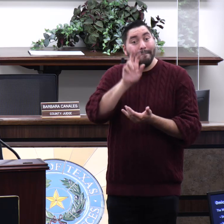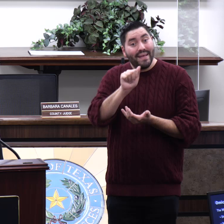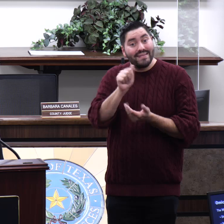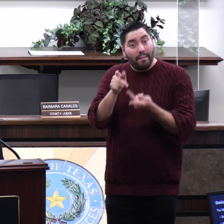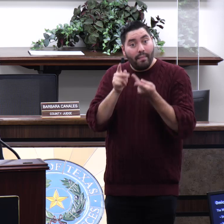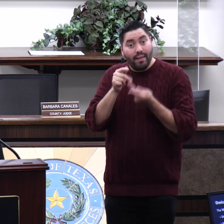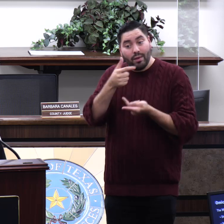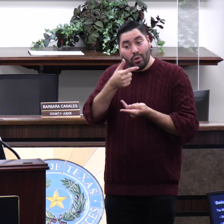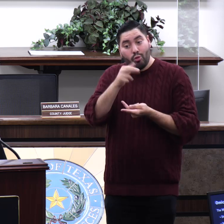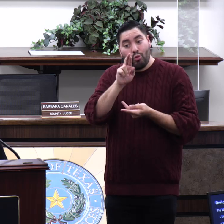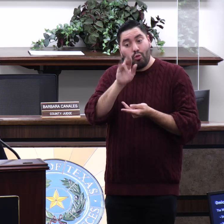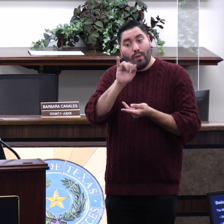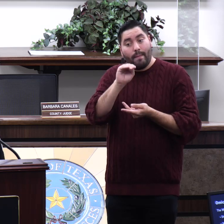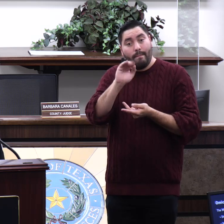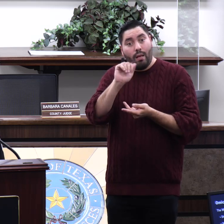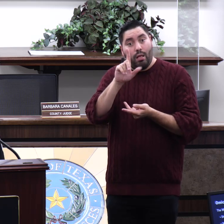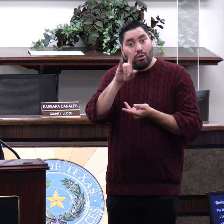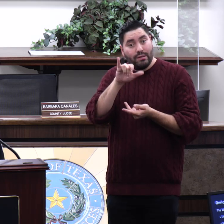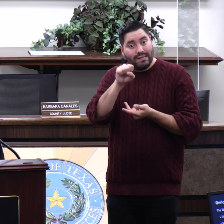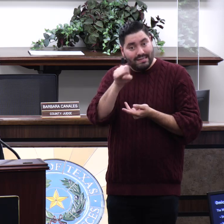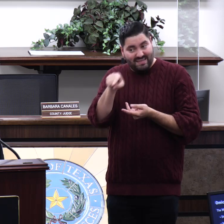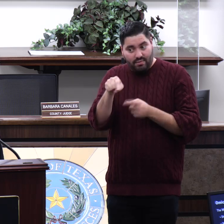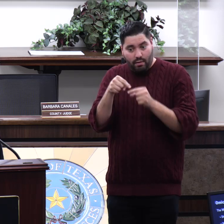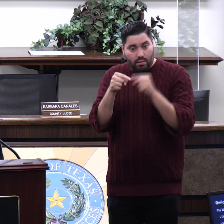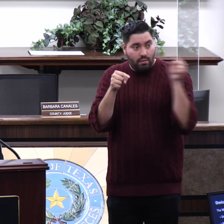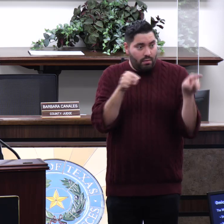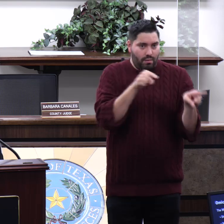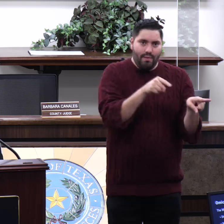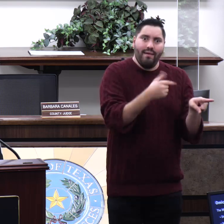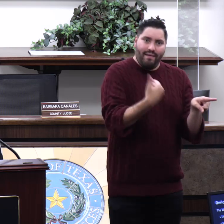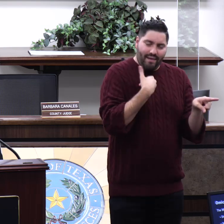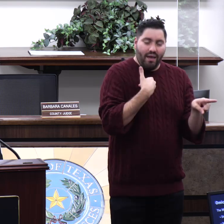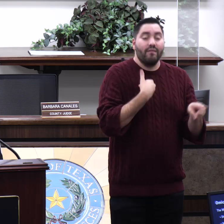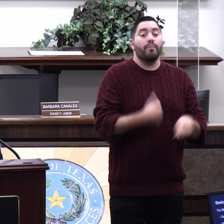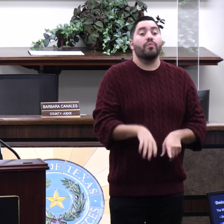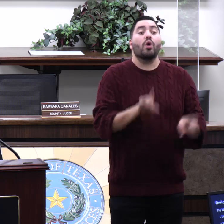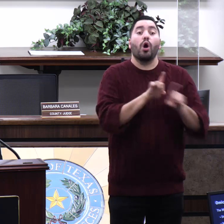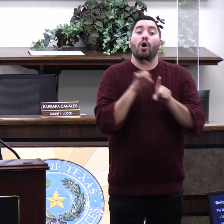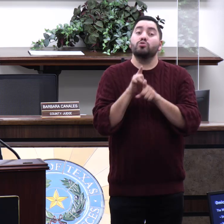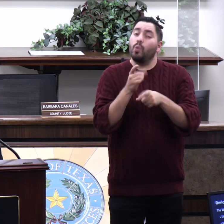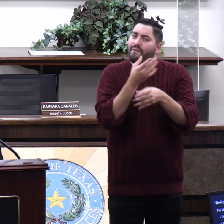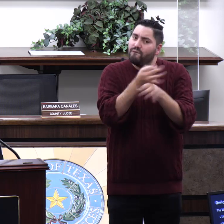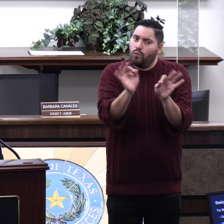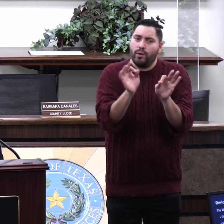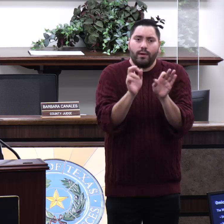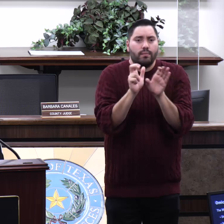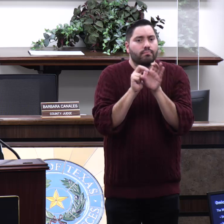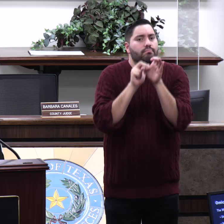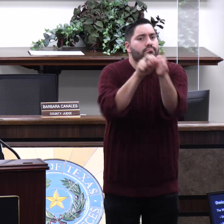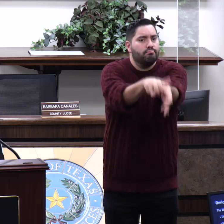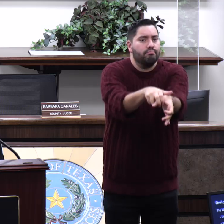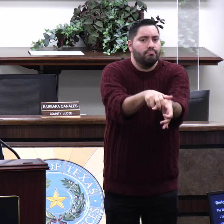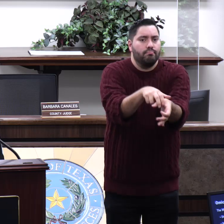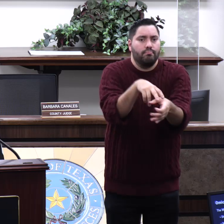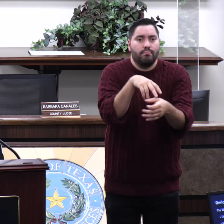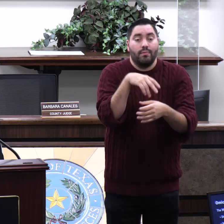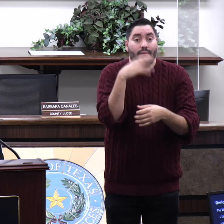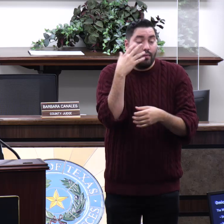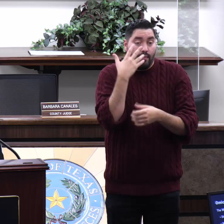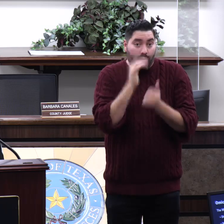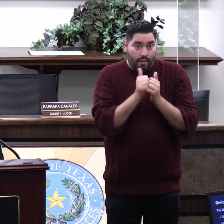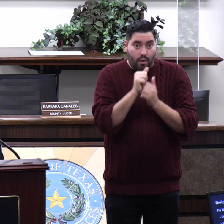Pizza. And of course, we continue to offer free transportation via our RTA to and from La Palmera